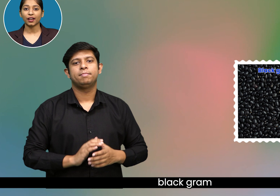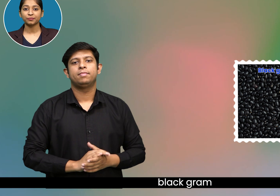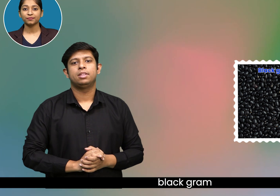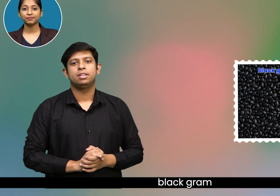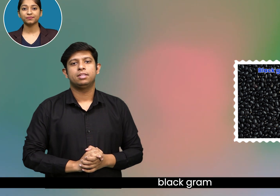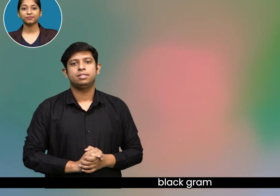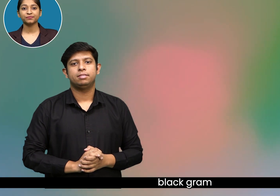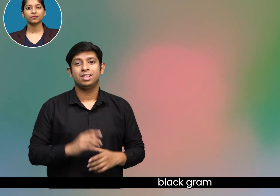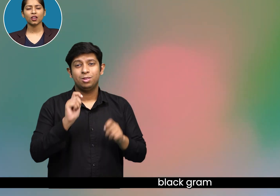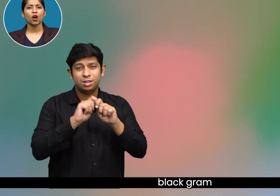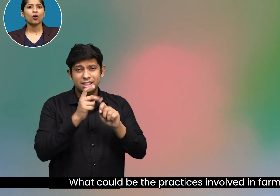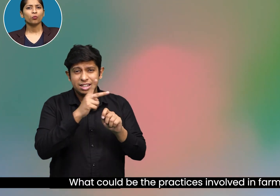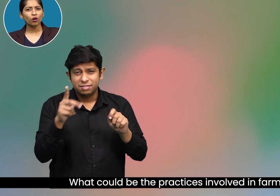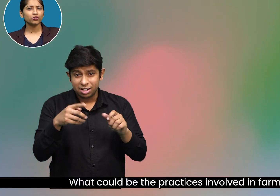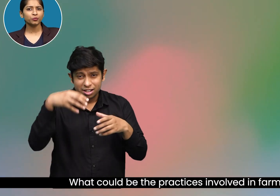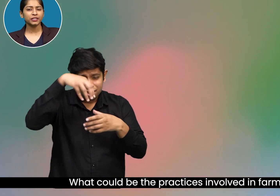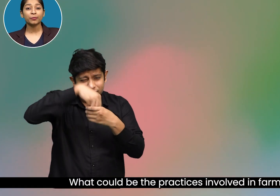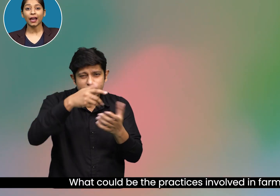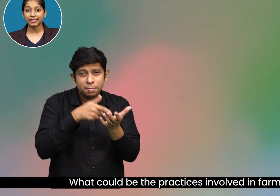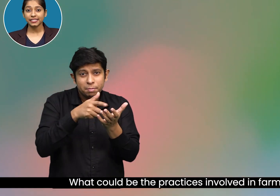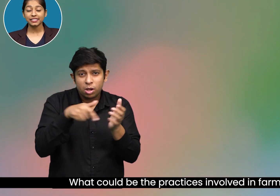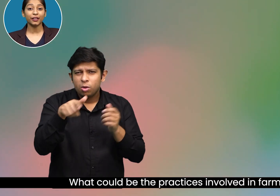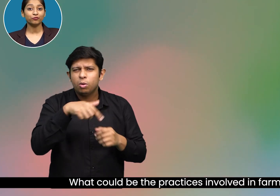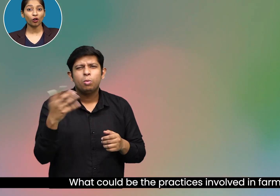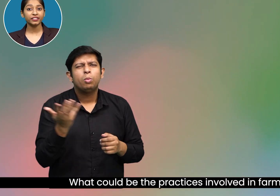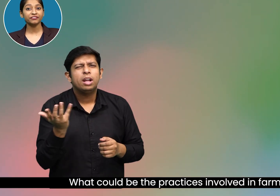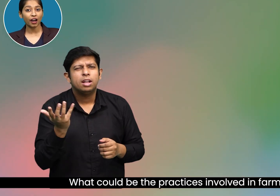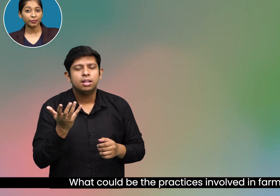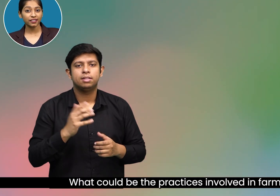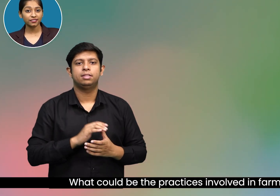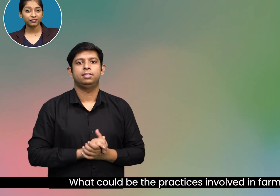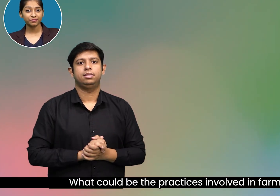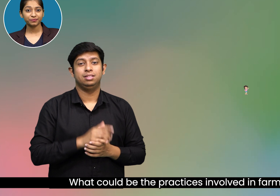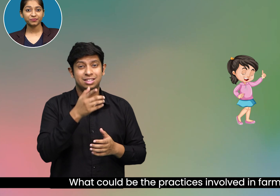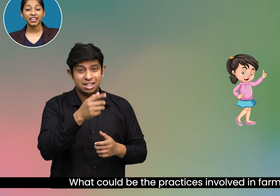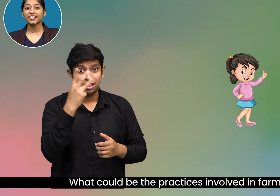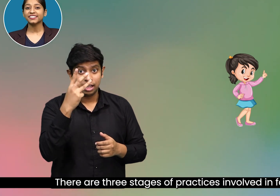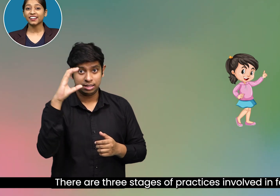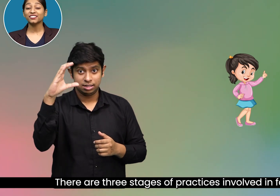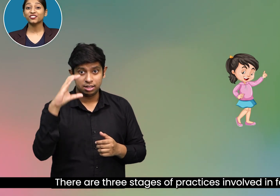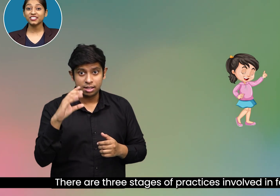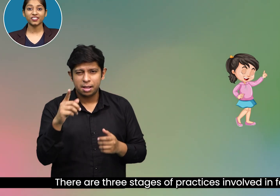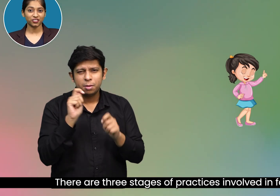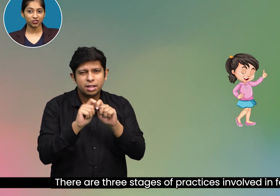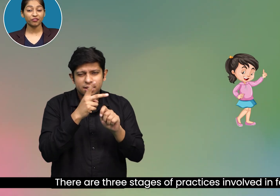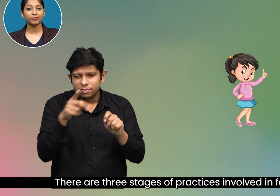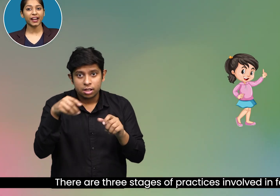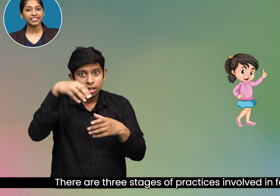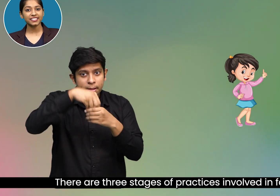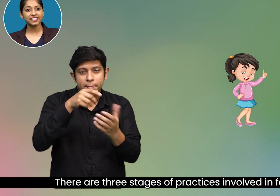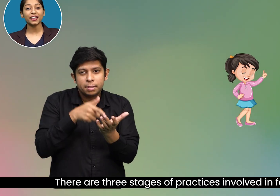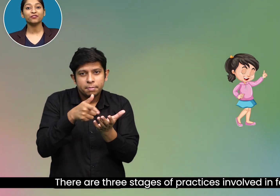black gram. What could be the practices involved in farming? There are 3 stages